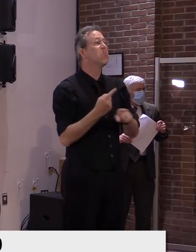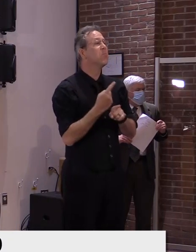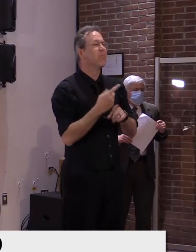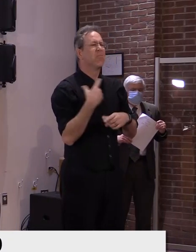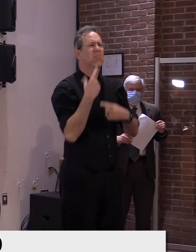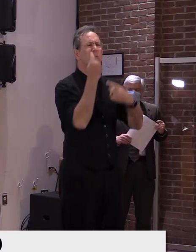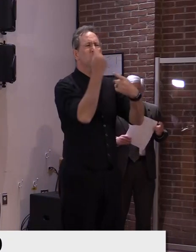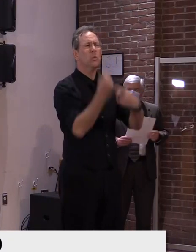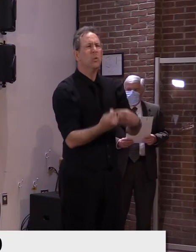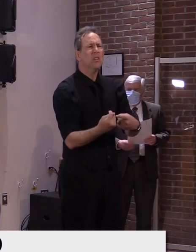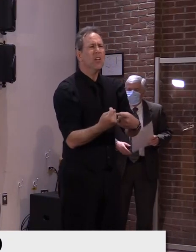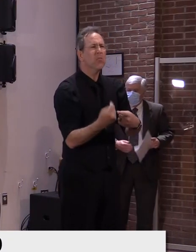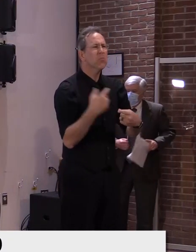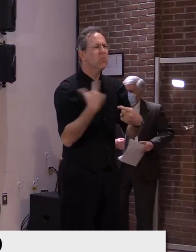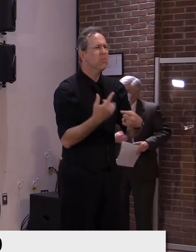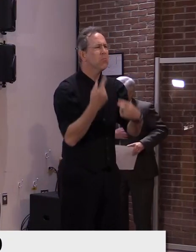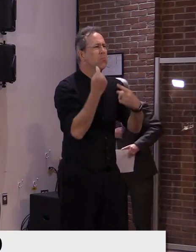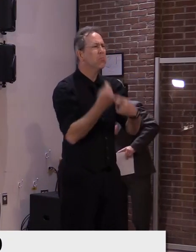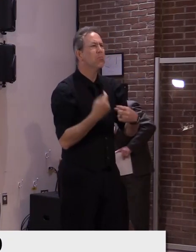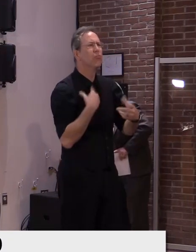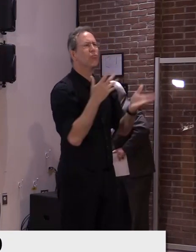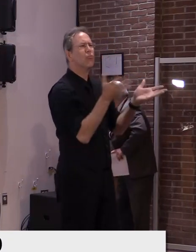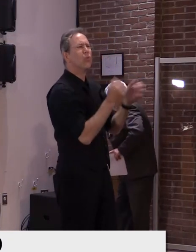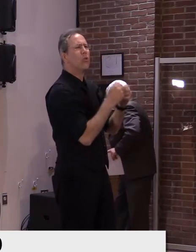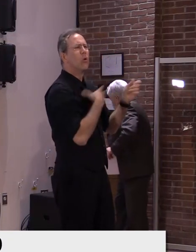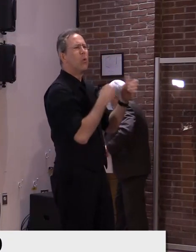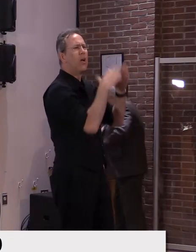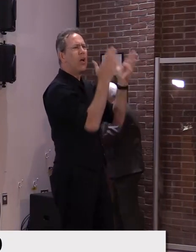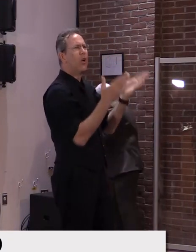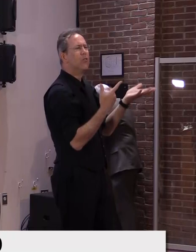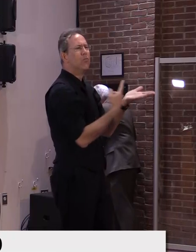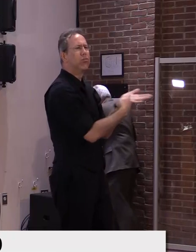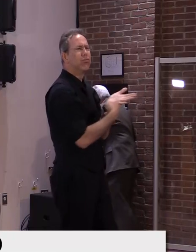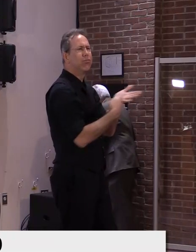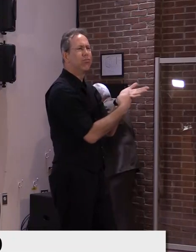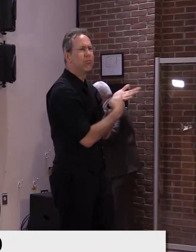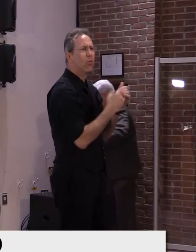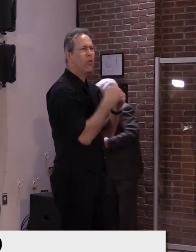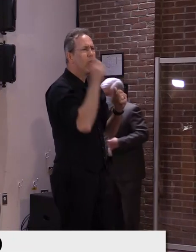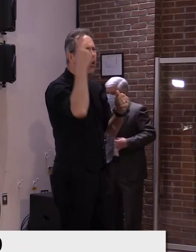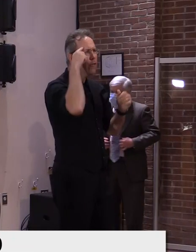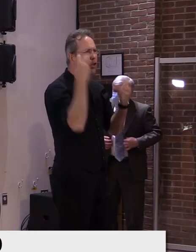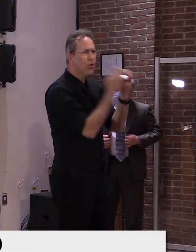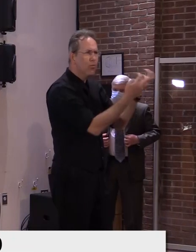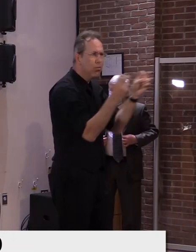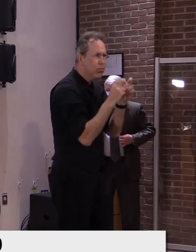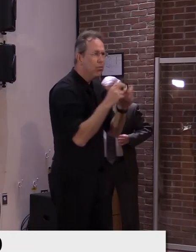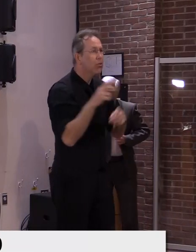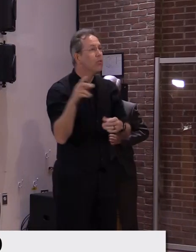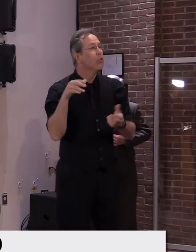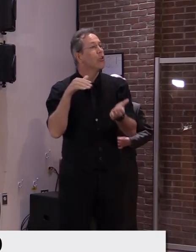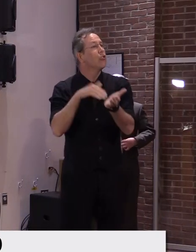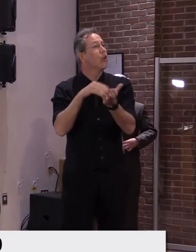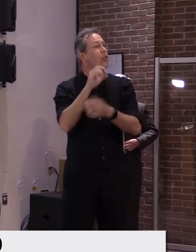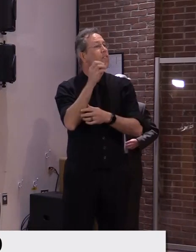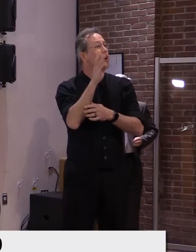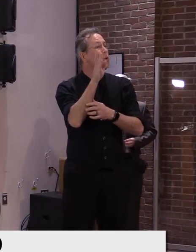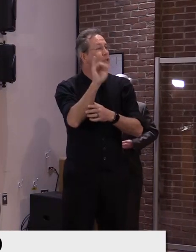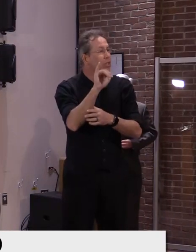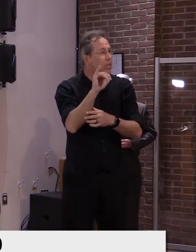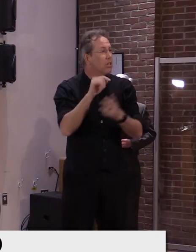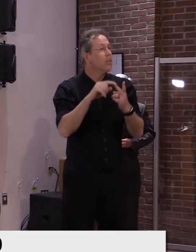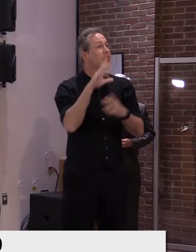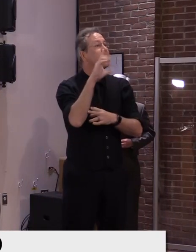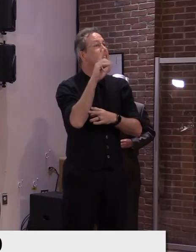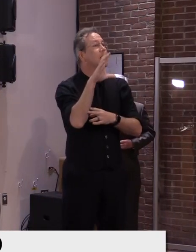just got off the phone with my fellow governors, as well as Dr. Fauci, CDC Director Dr. Walensky, and White